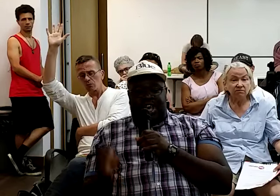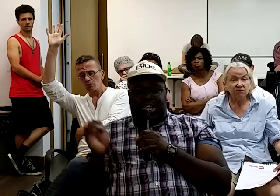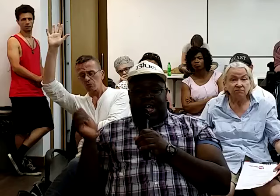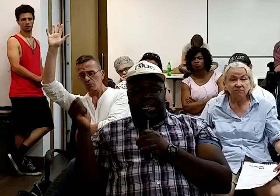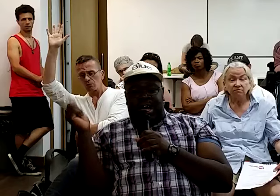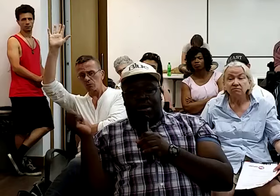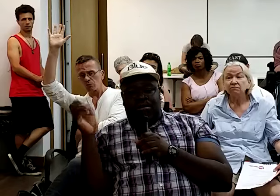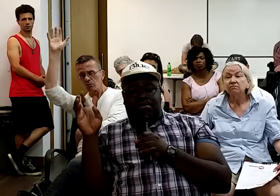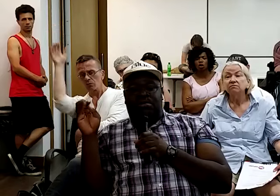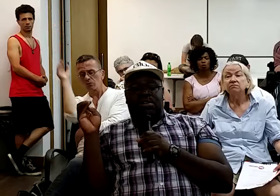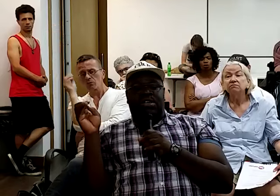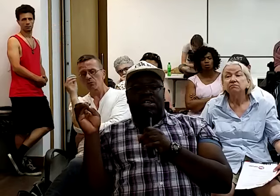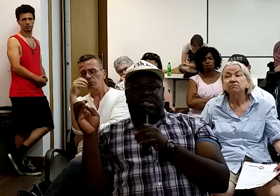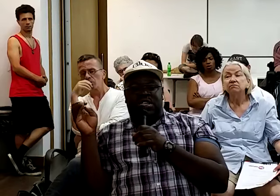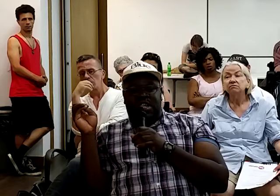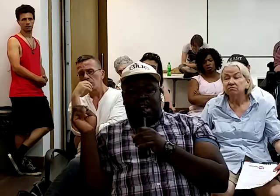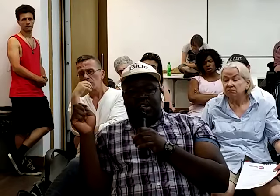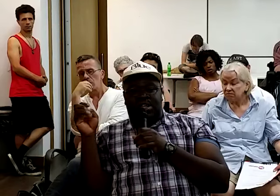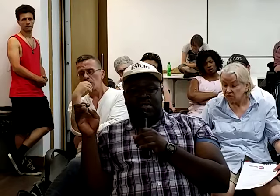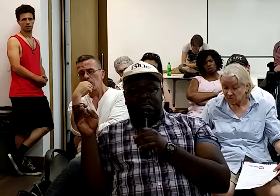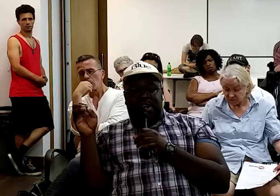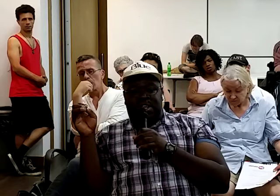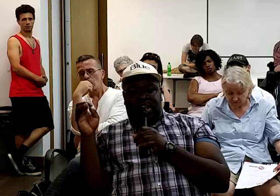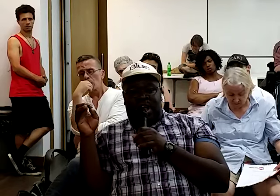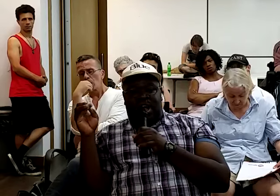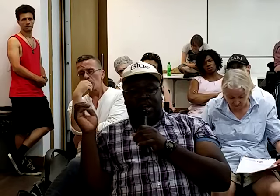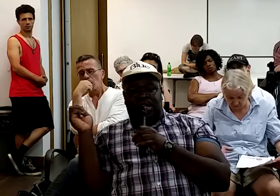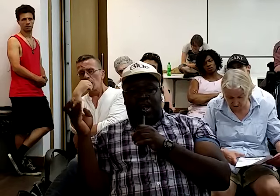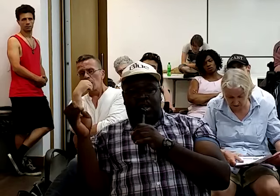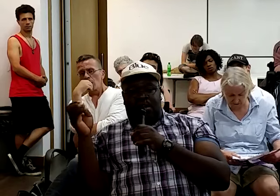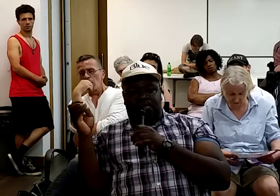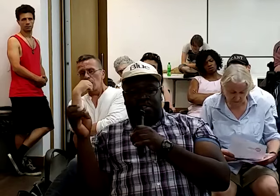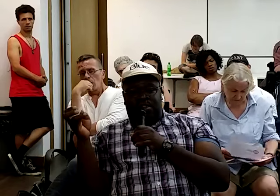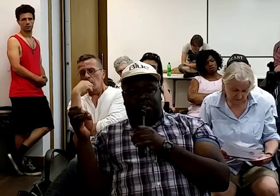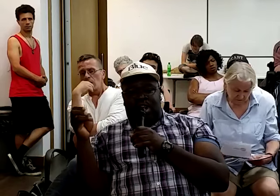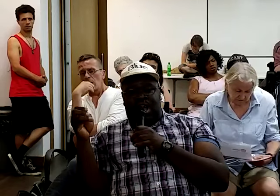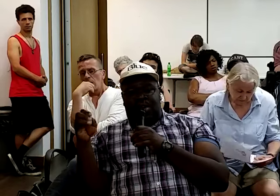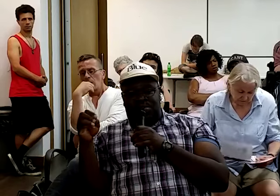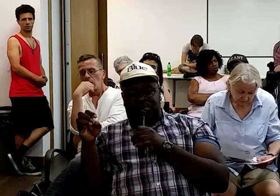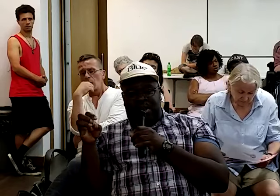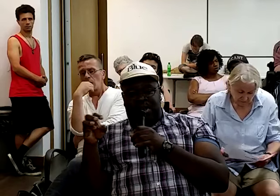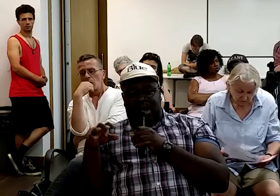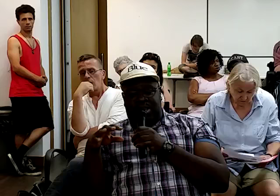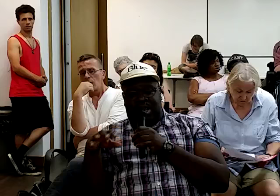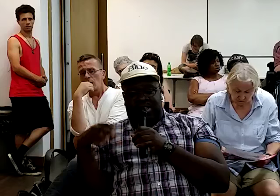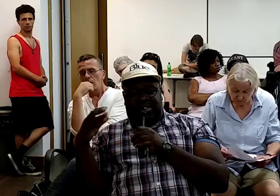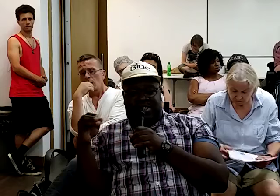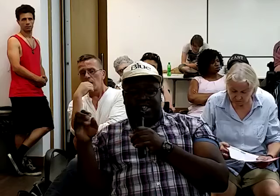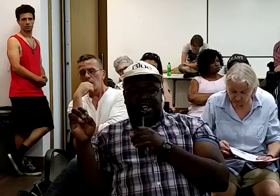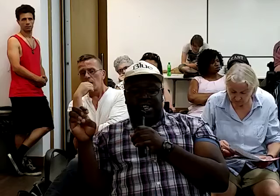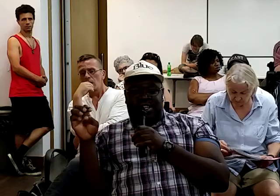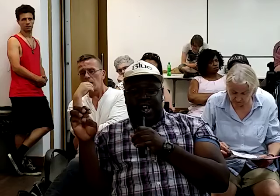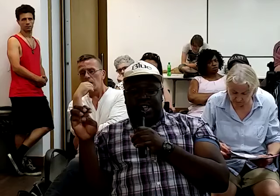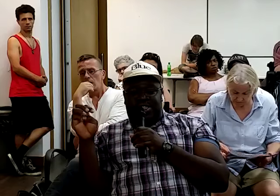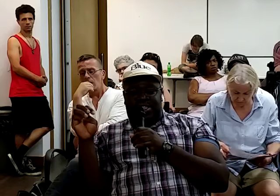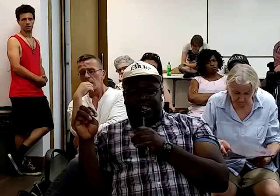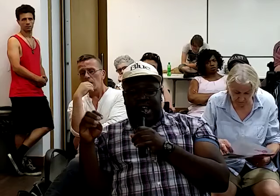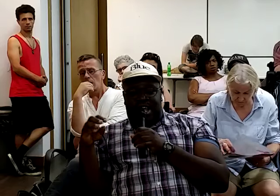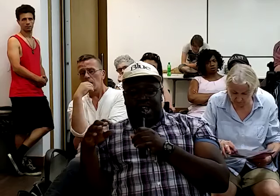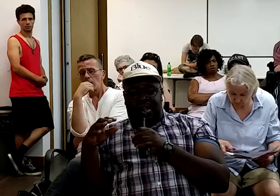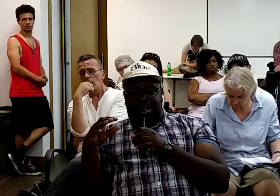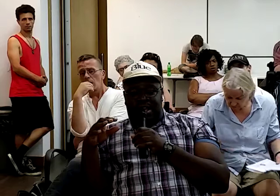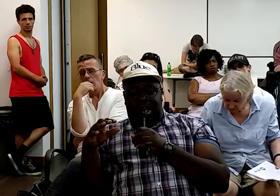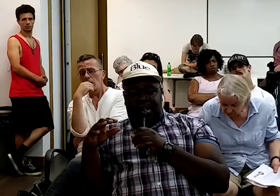Why is it that, you know, the media, and we're not going to